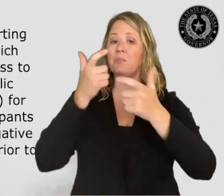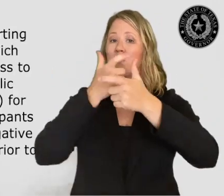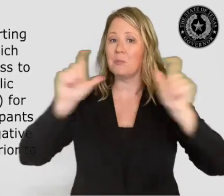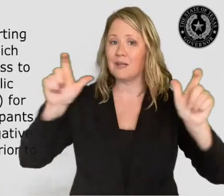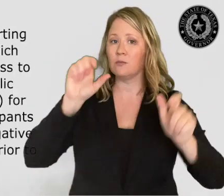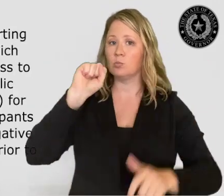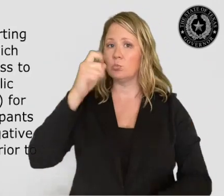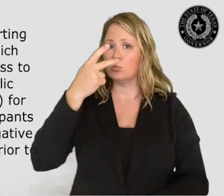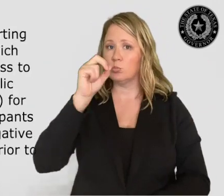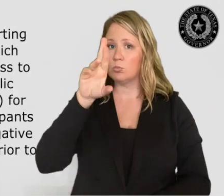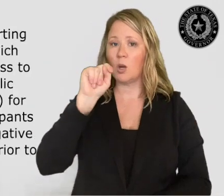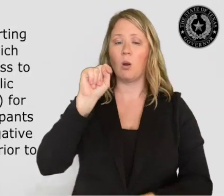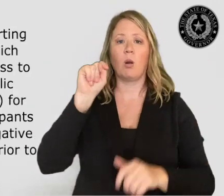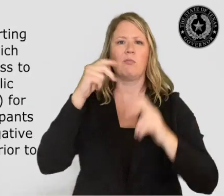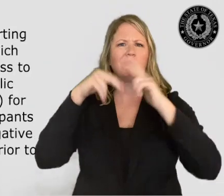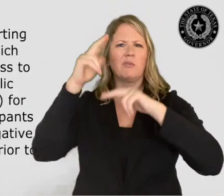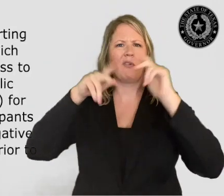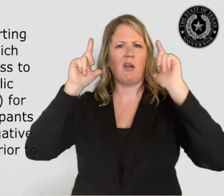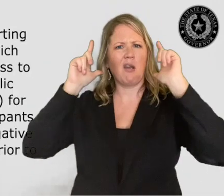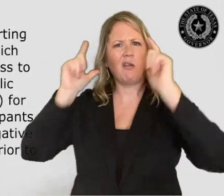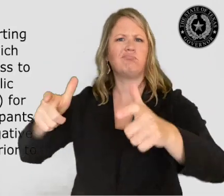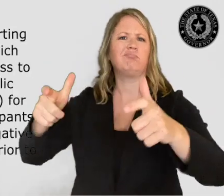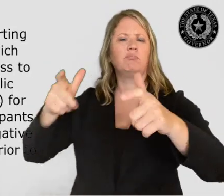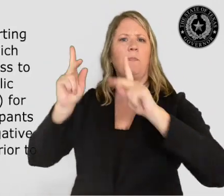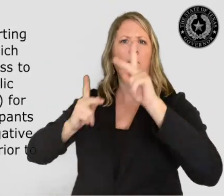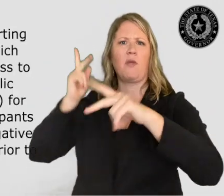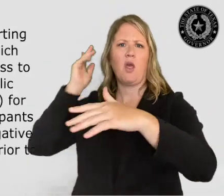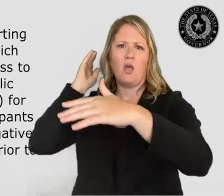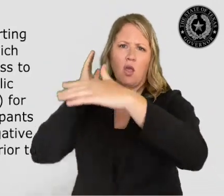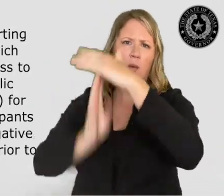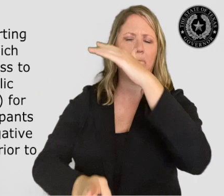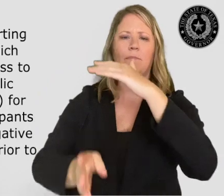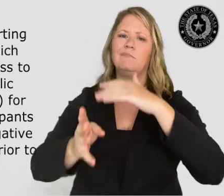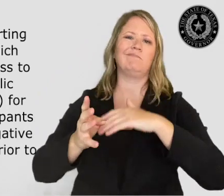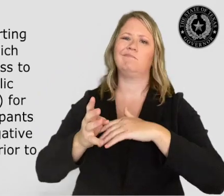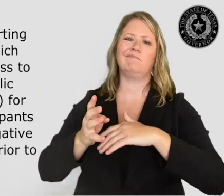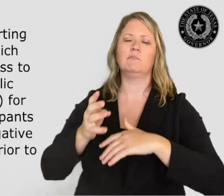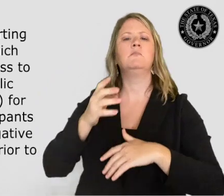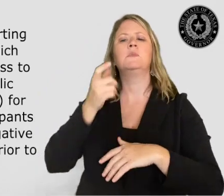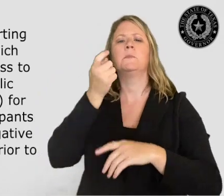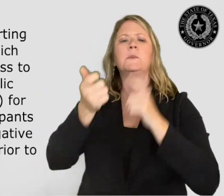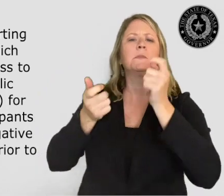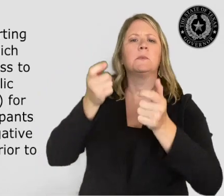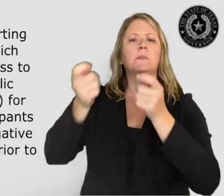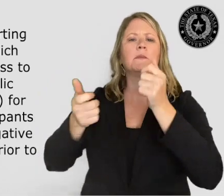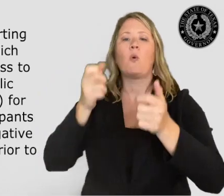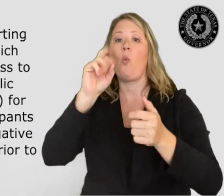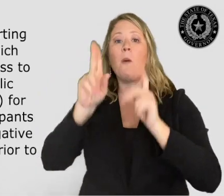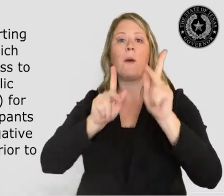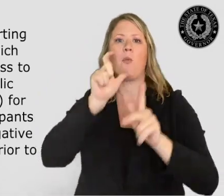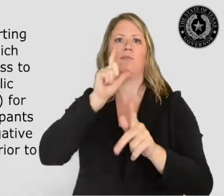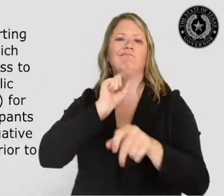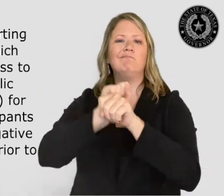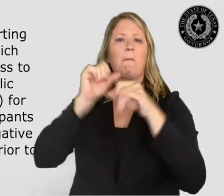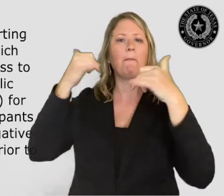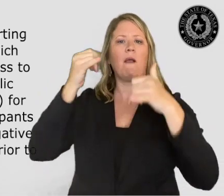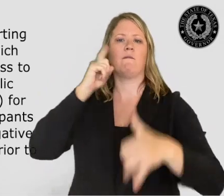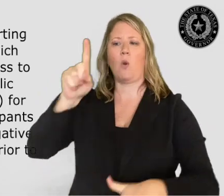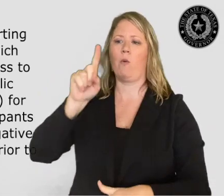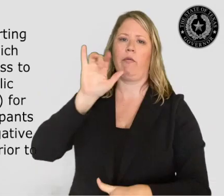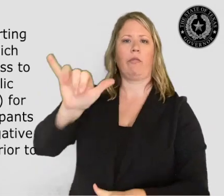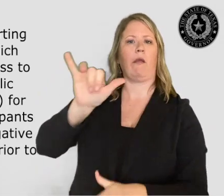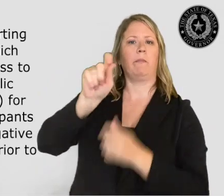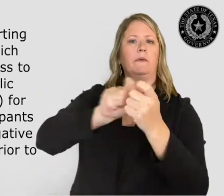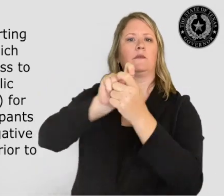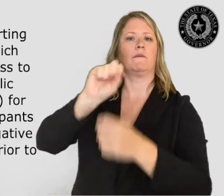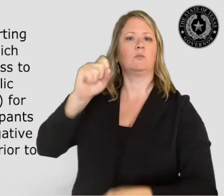Amateur sporting events at which there is no access to the general public allowed, and for which all participants have tested